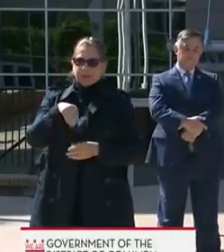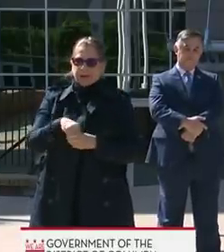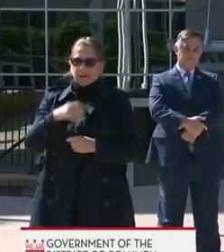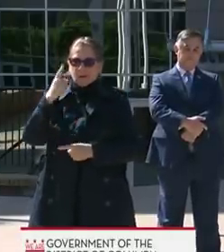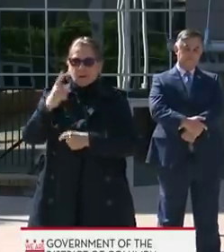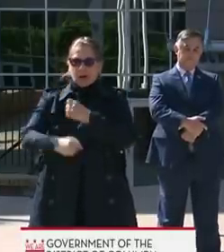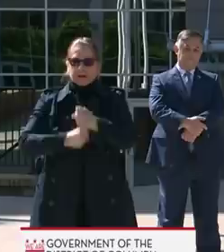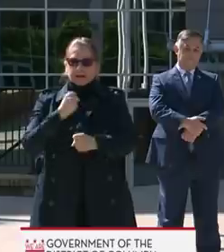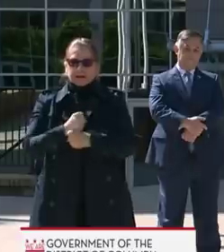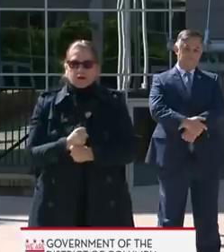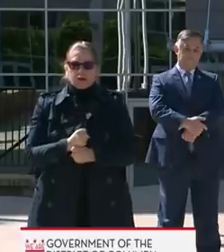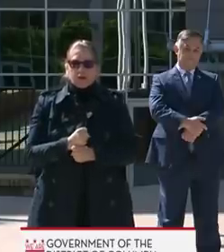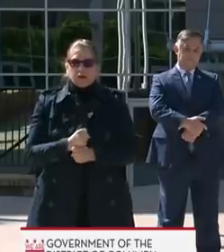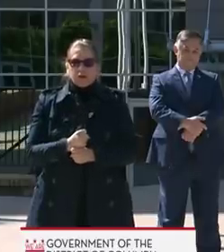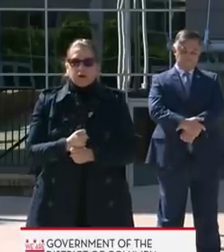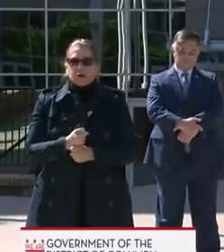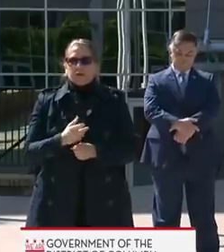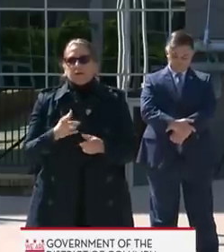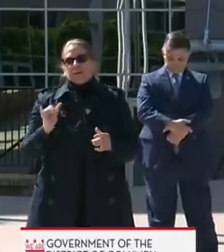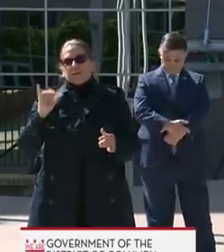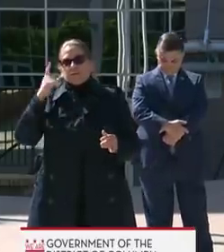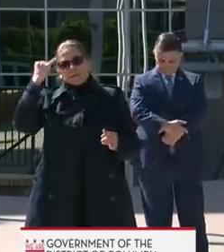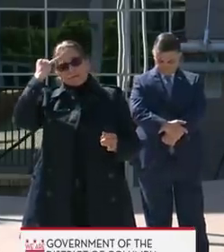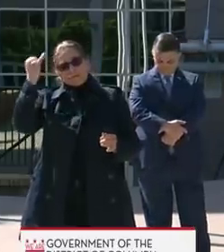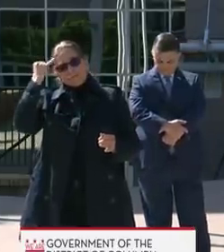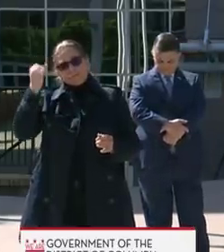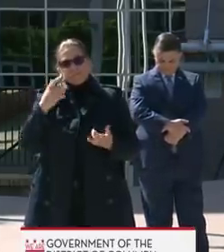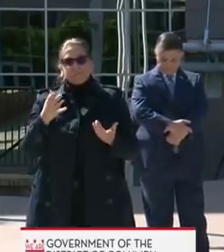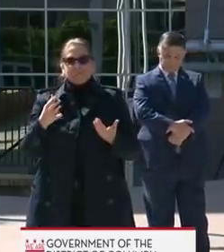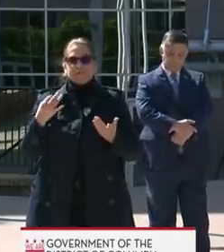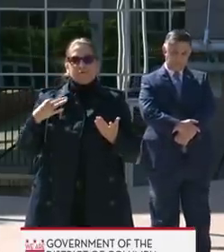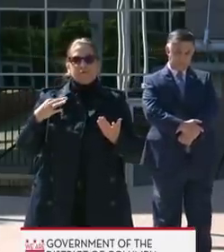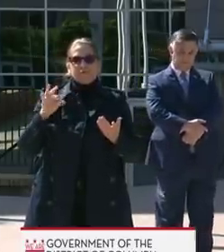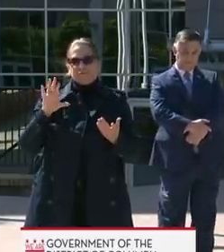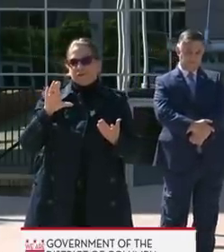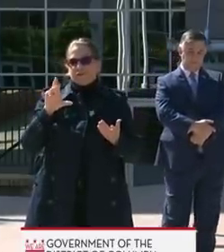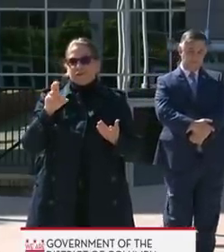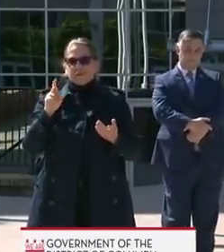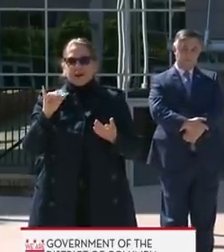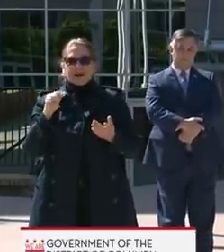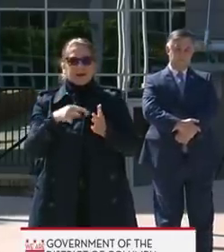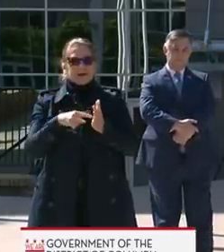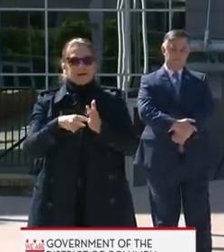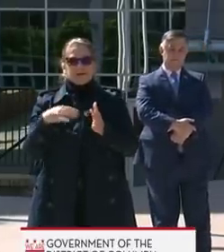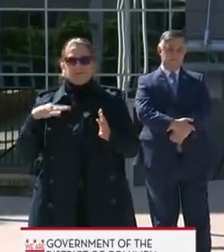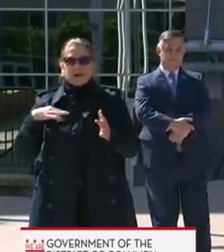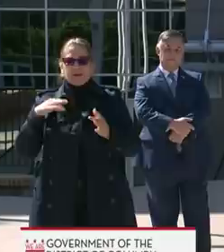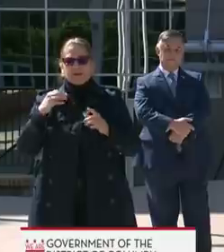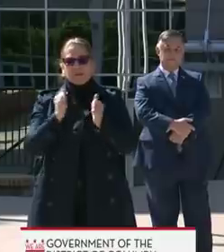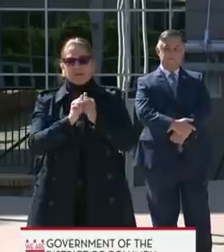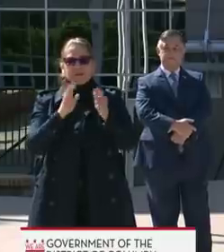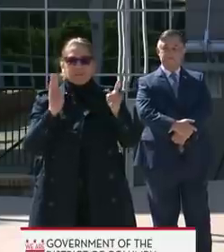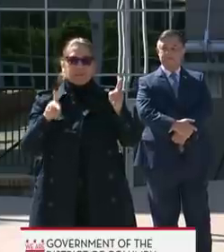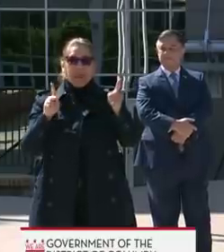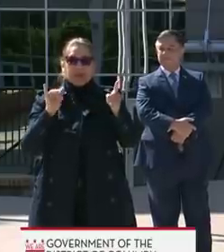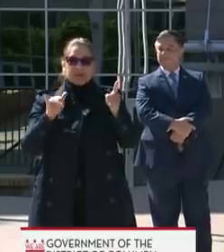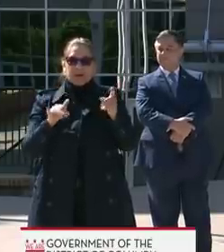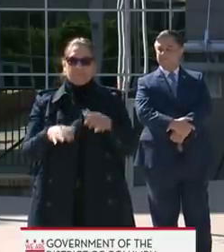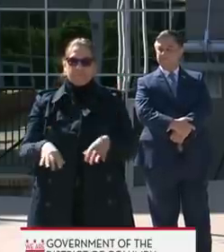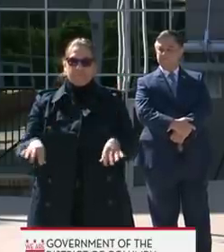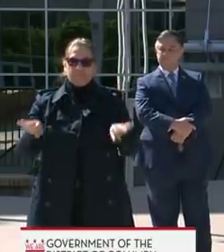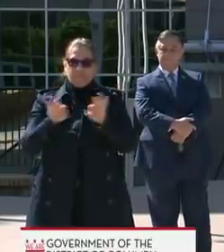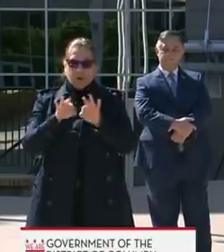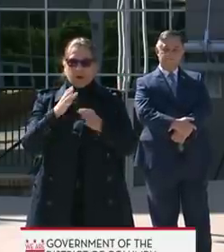A line of credit with banks. So that is an important feature of this legislation. There is a provision in there